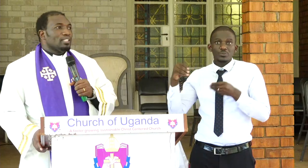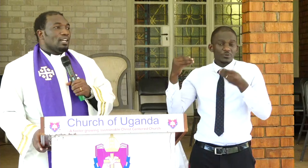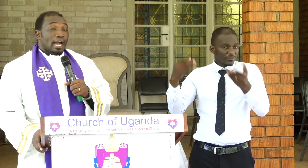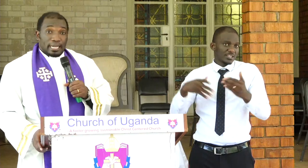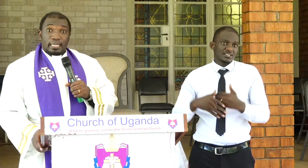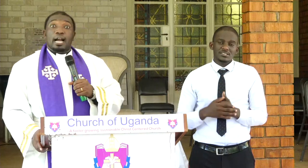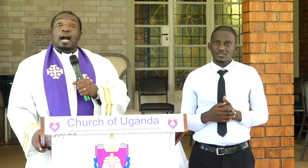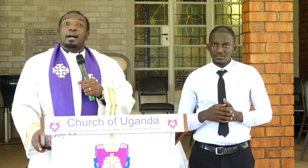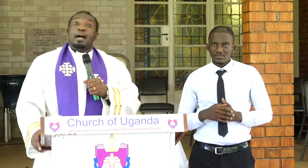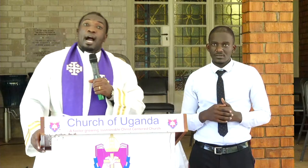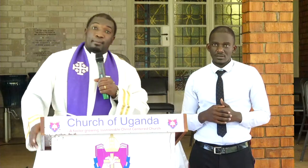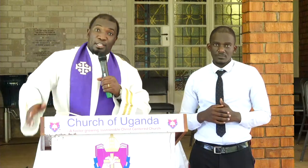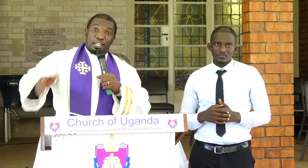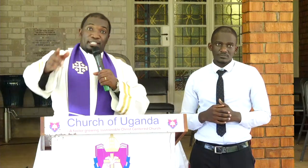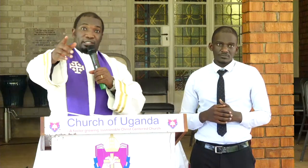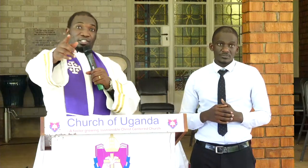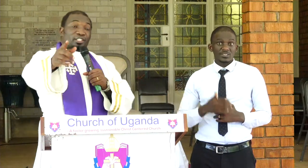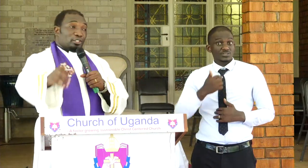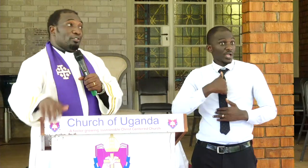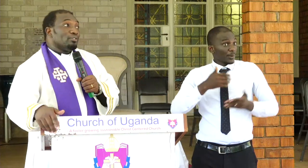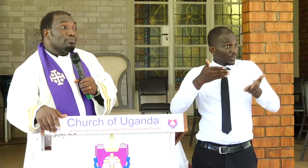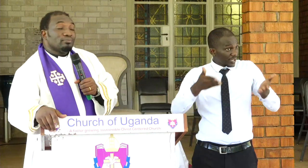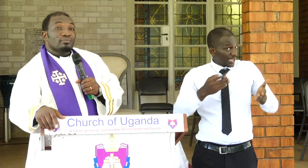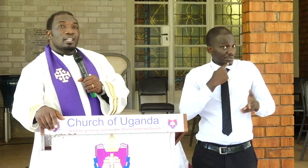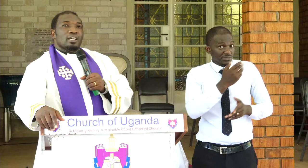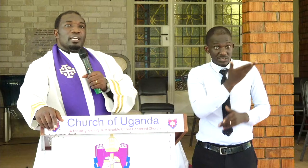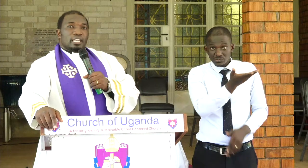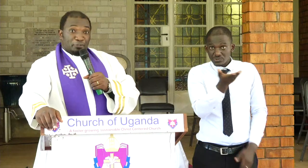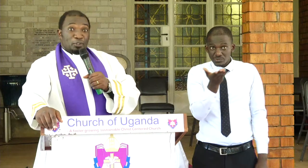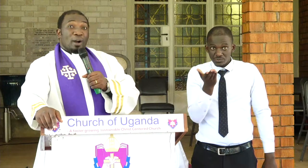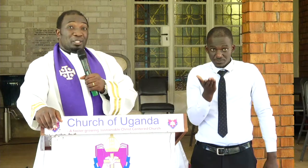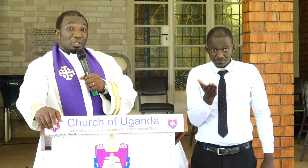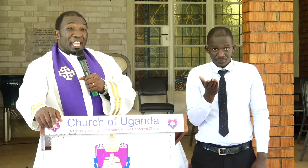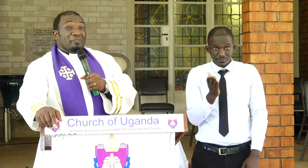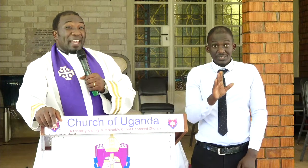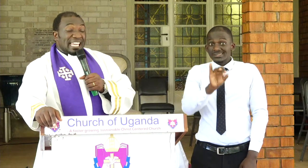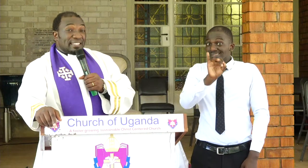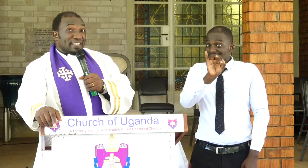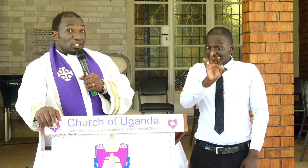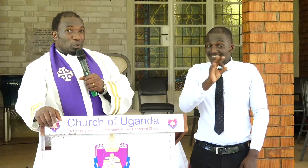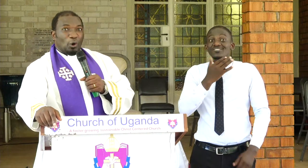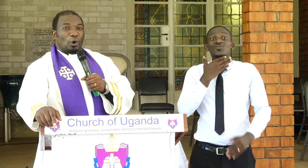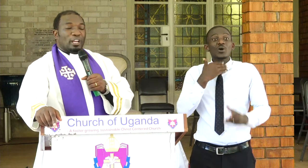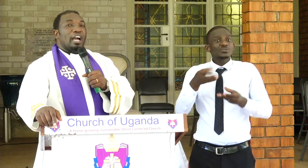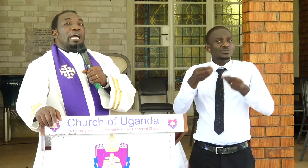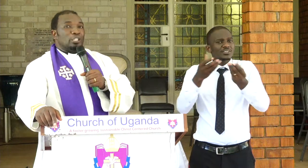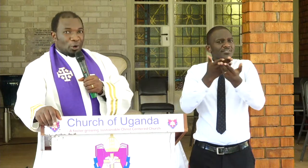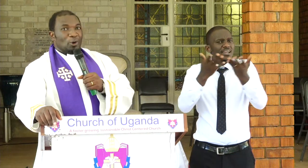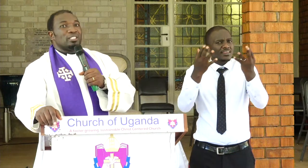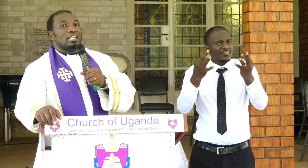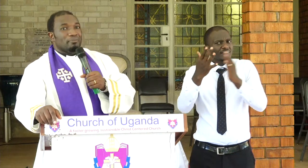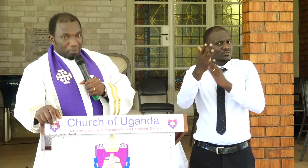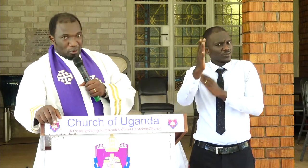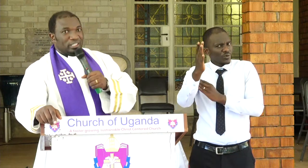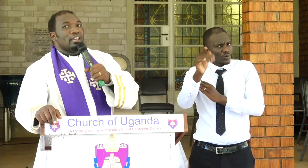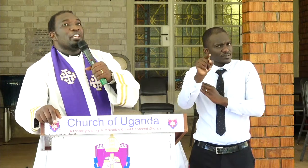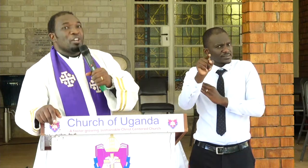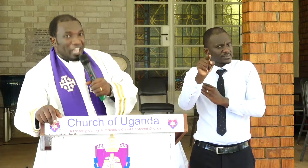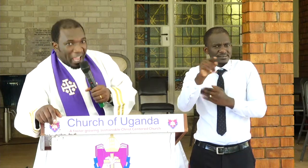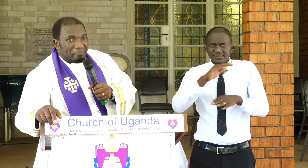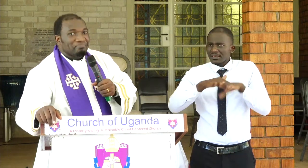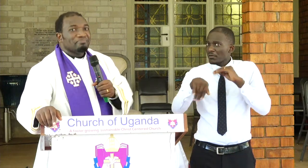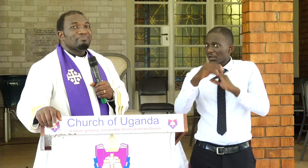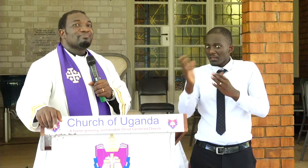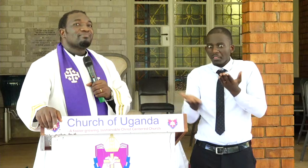provide. I'm here to say to you, if you want to give anything to God, don't put